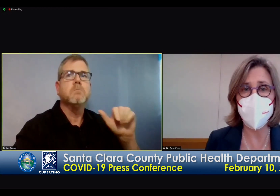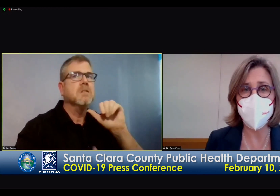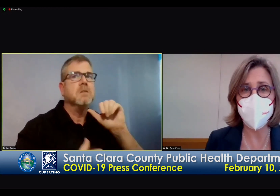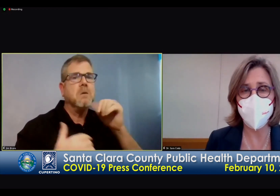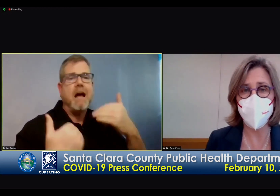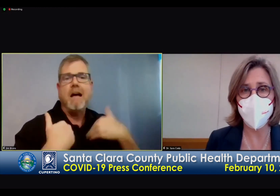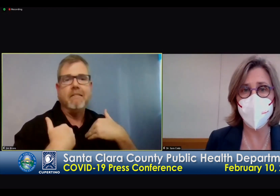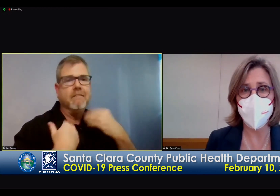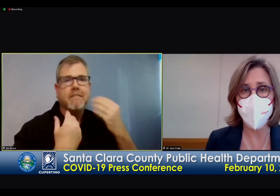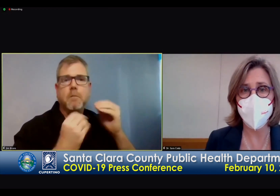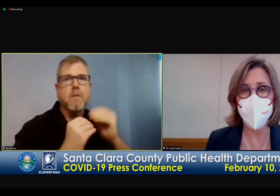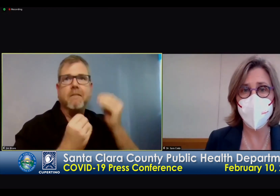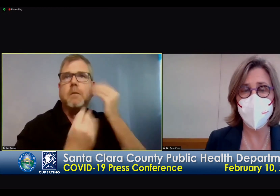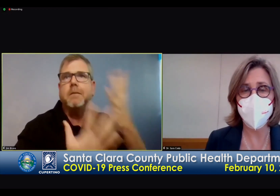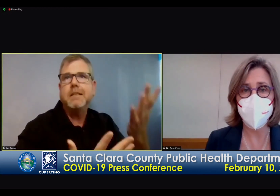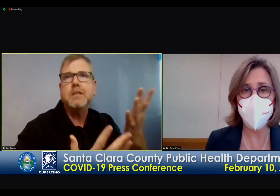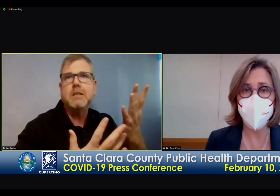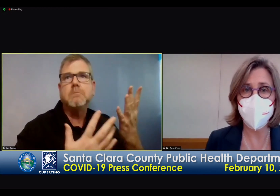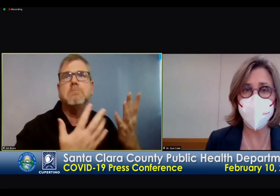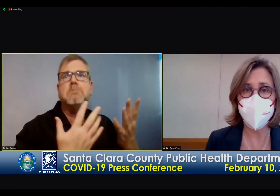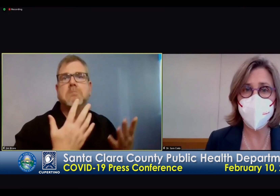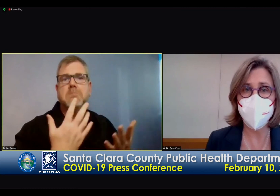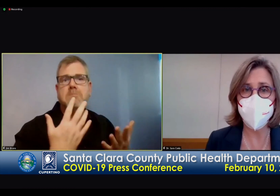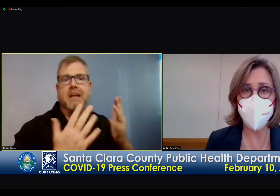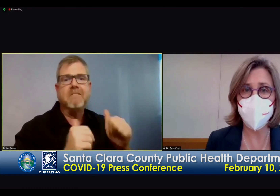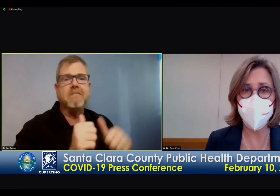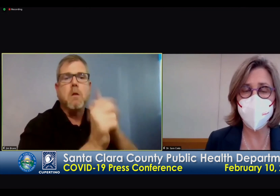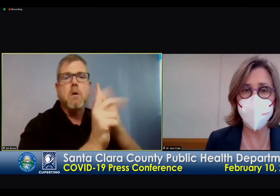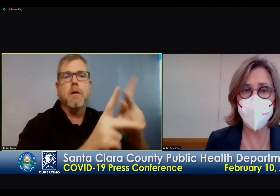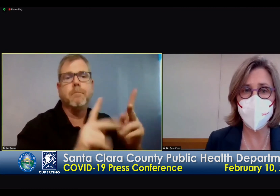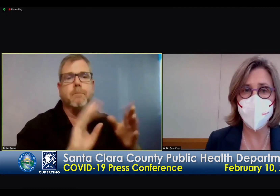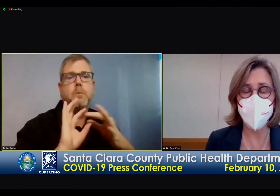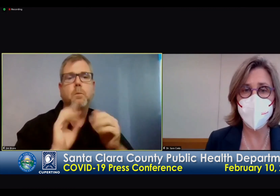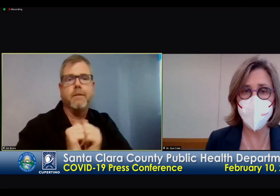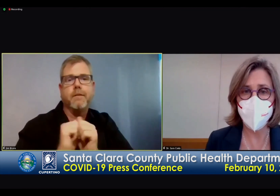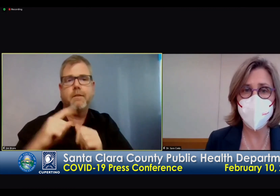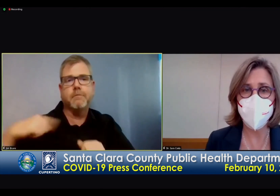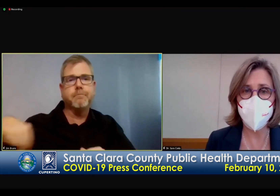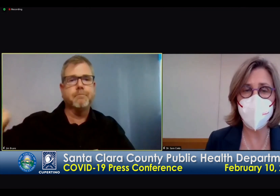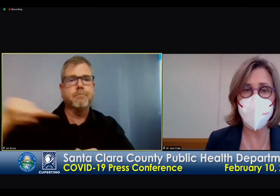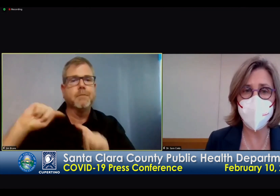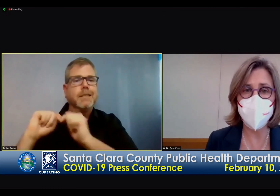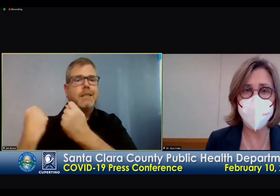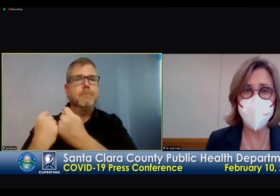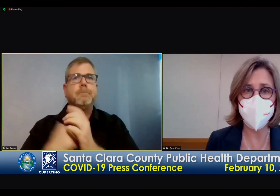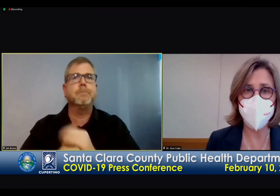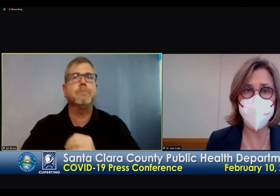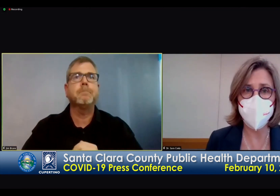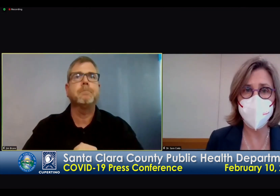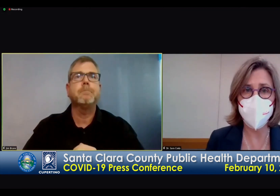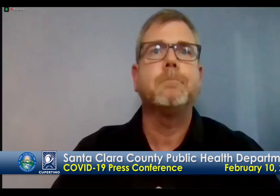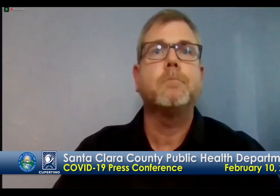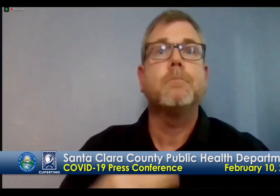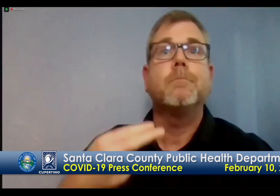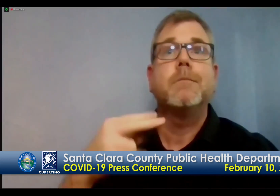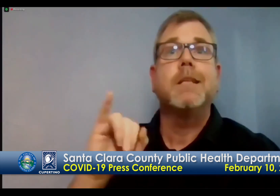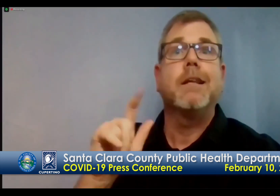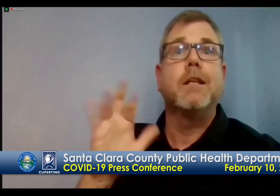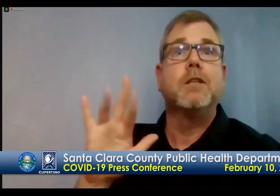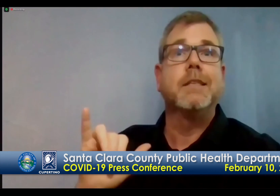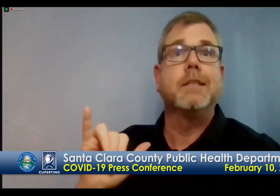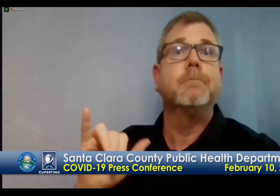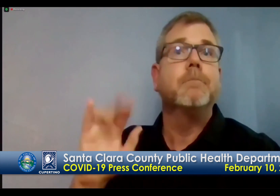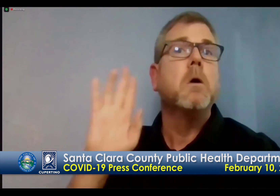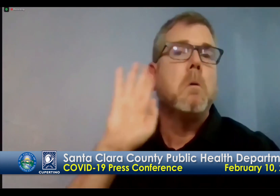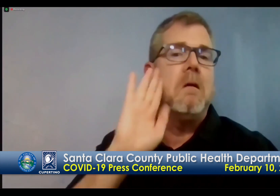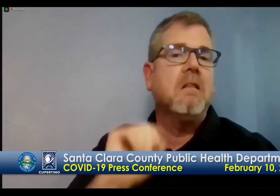team. The PIO team would be happy to follow up with you on that. This concludes the English and ASL